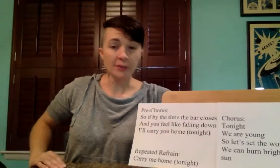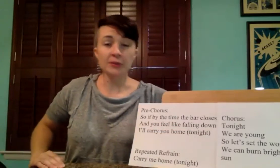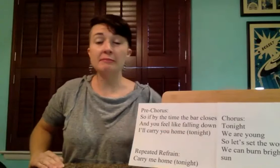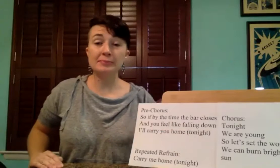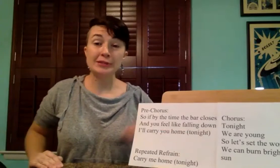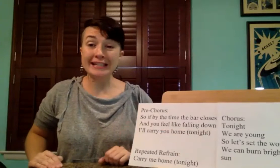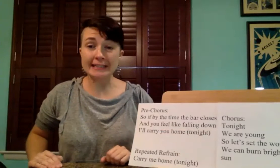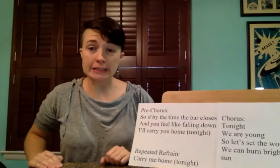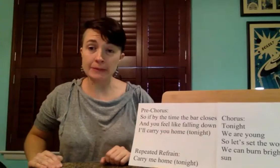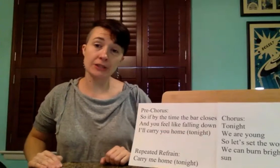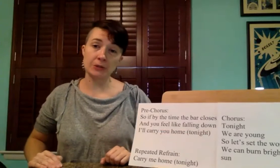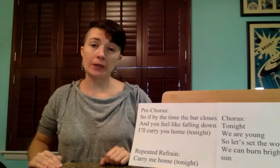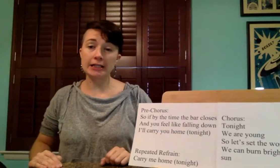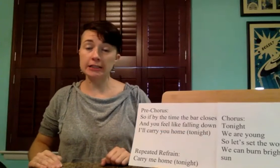we got plenty of time here to wail.